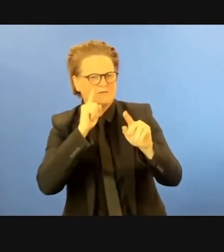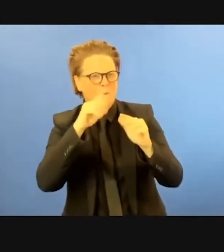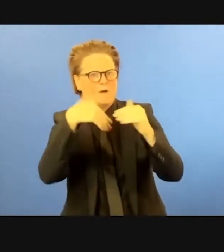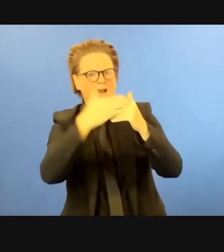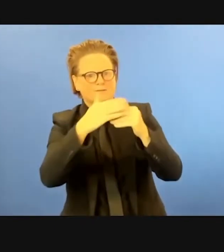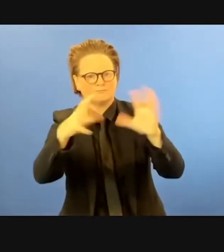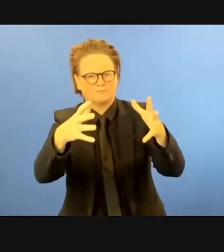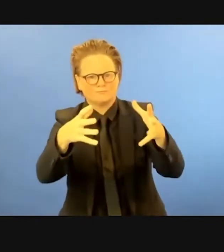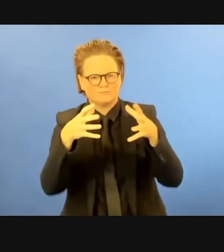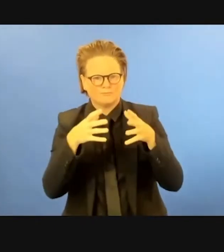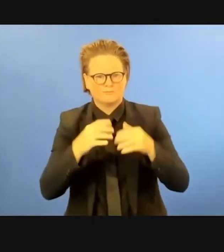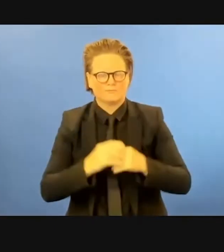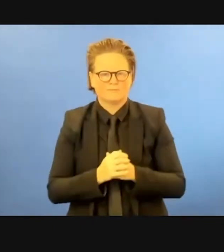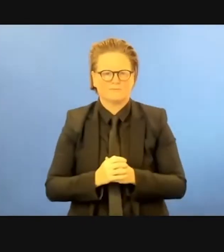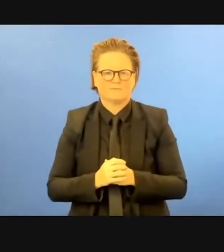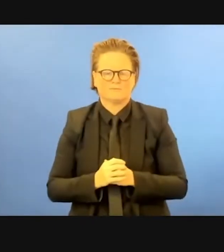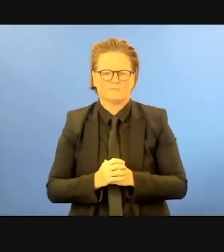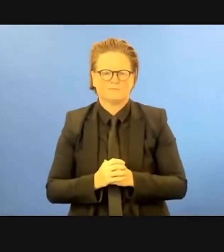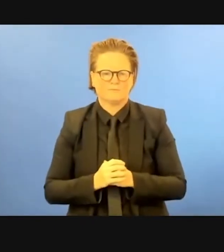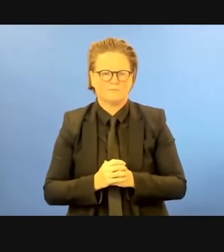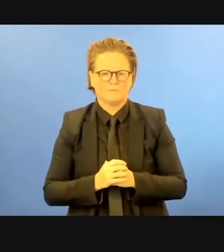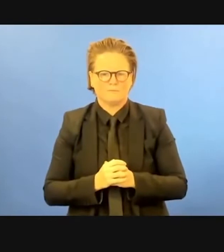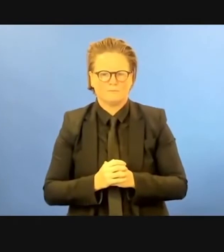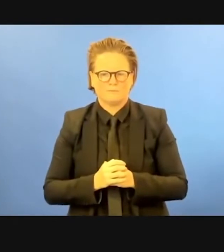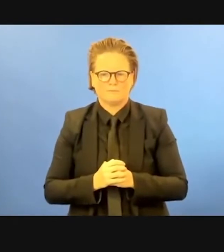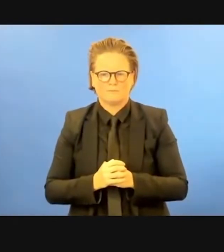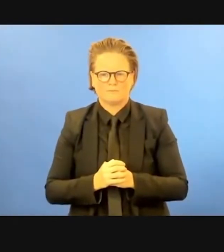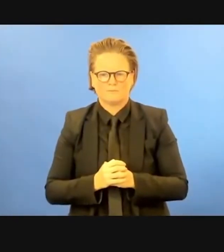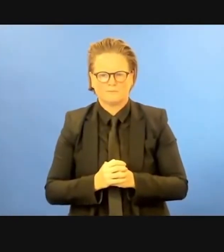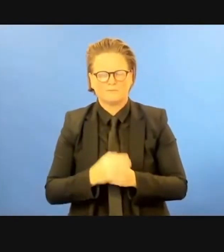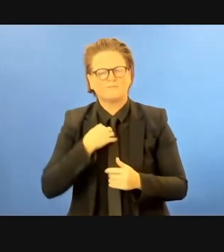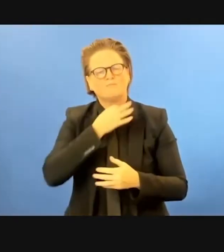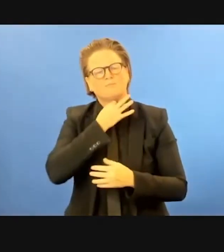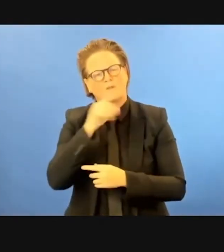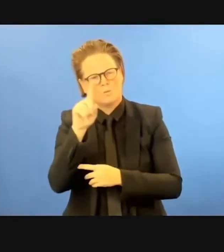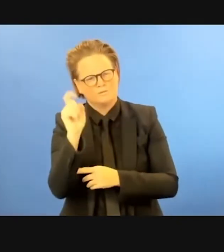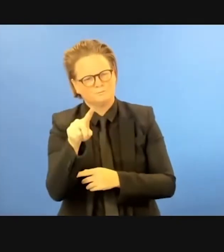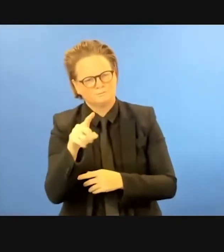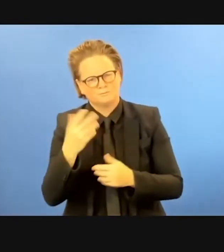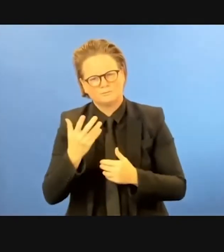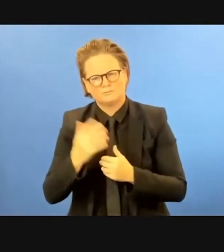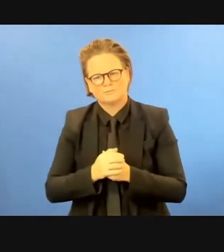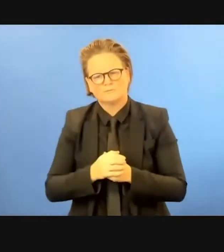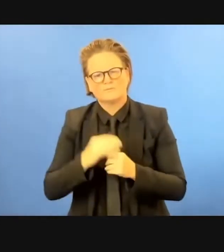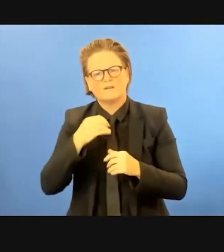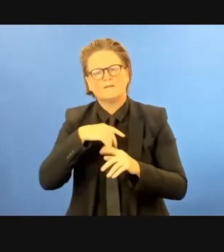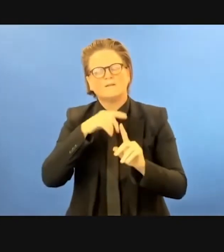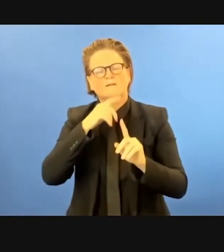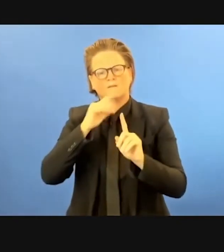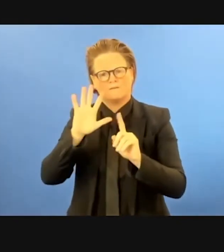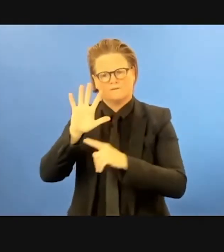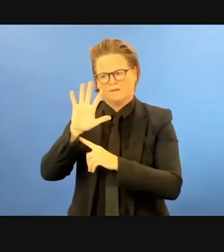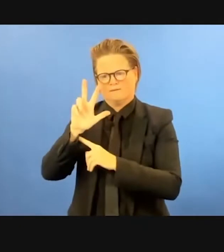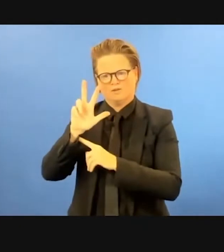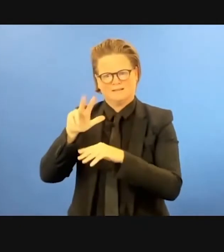And there's a question about at what point do we think that 53-year-olds without severe health issues might